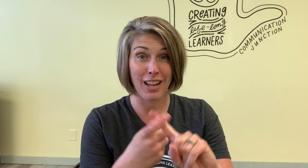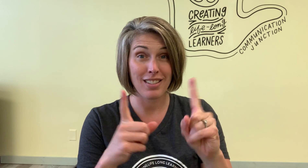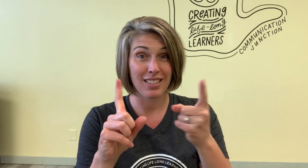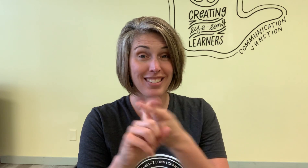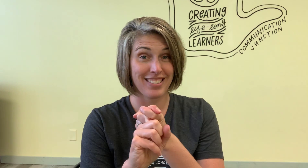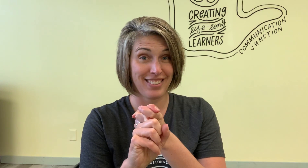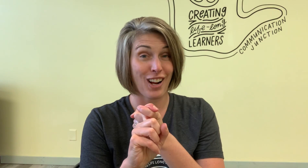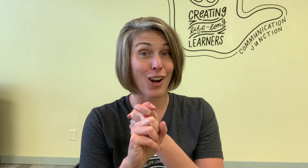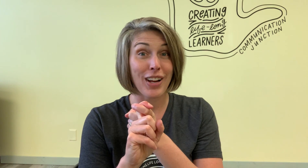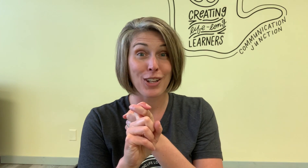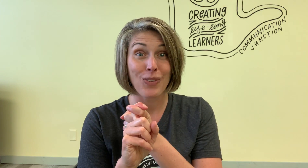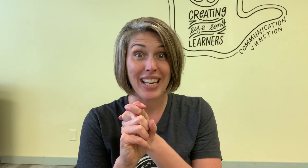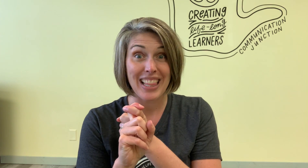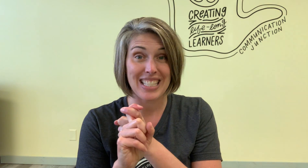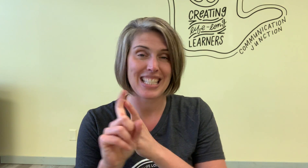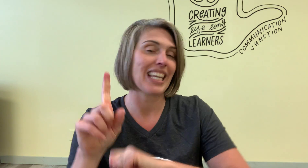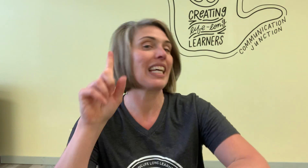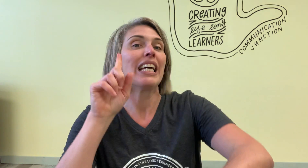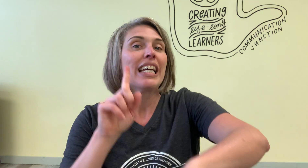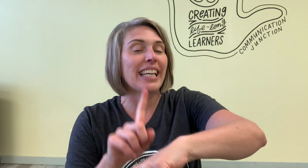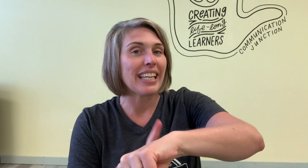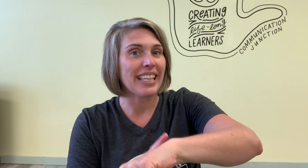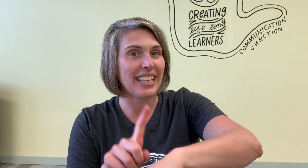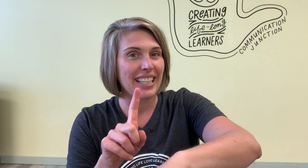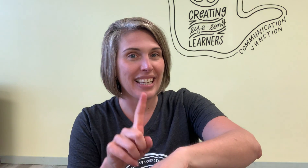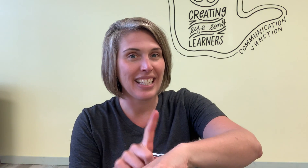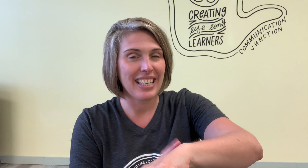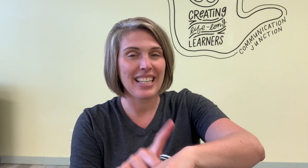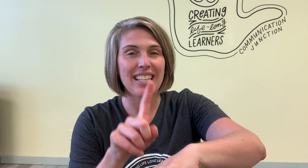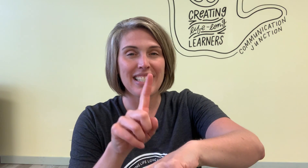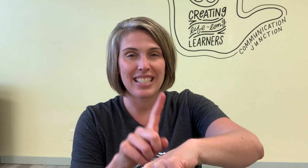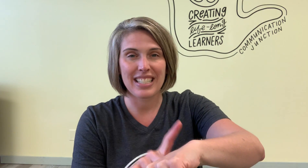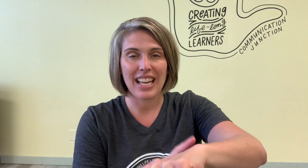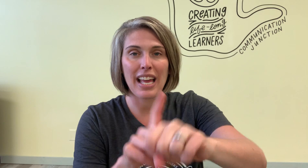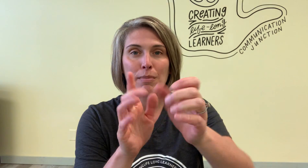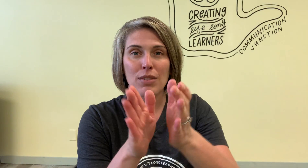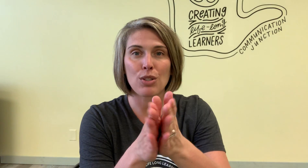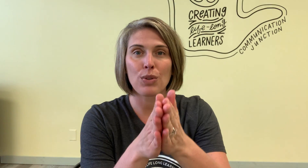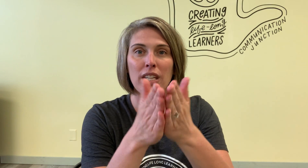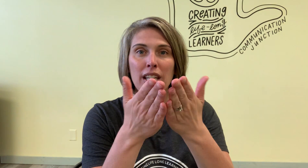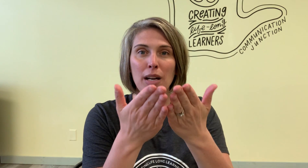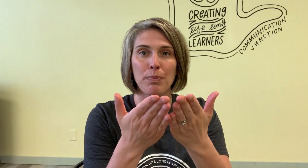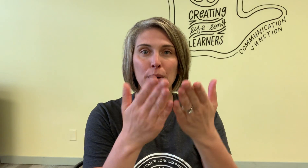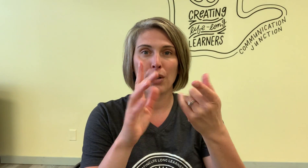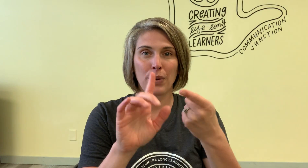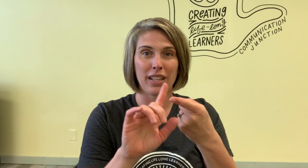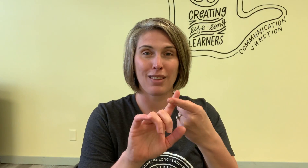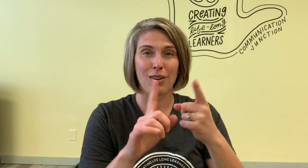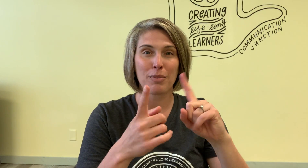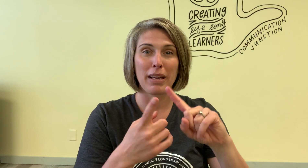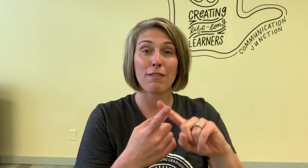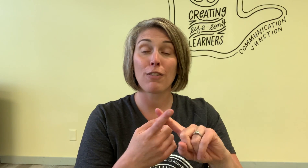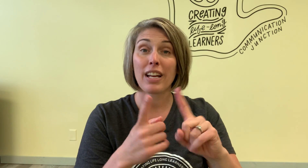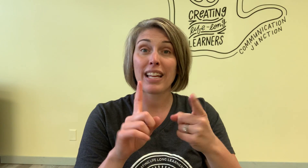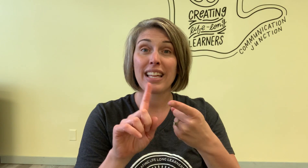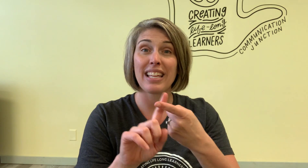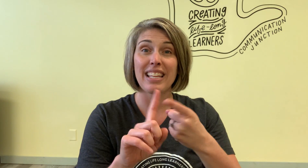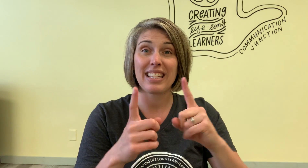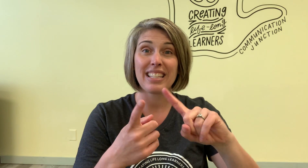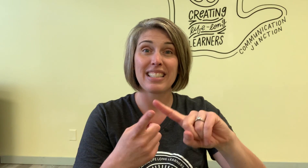friend? All right, you're ready. Let's sing. It is time to read a book with all my